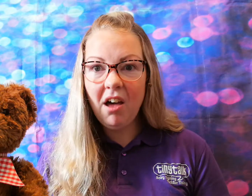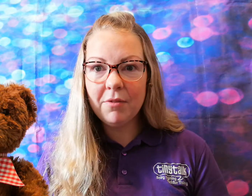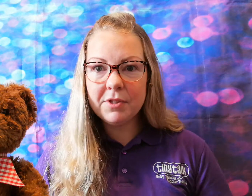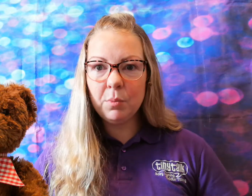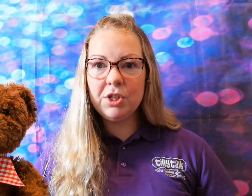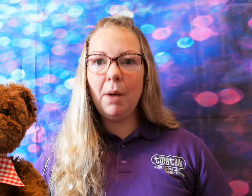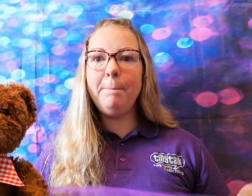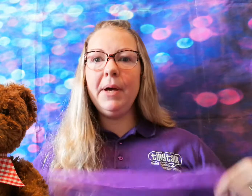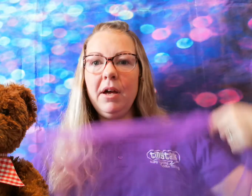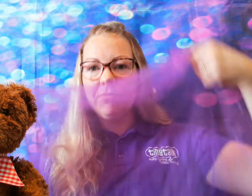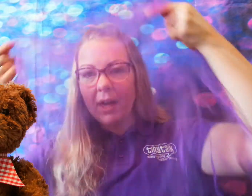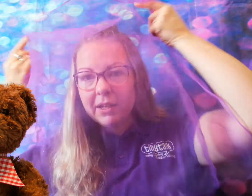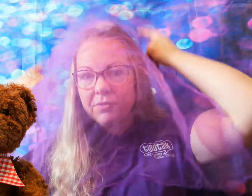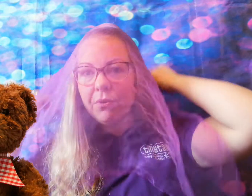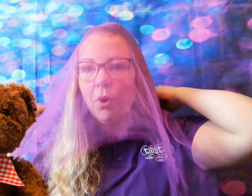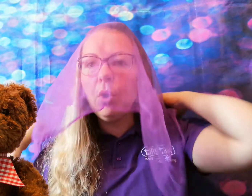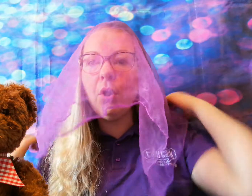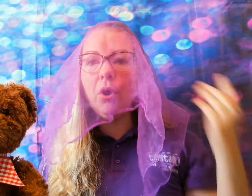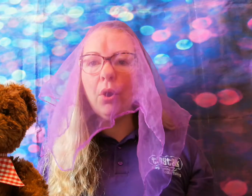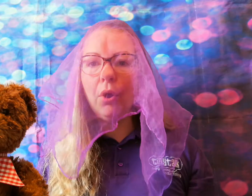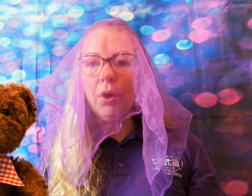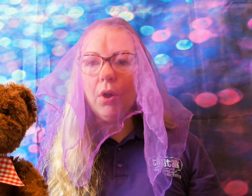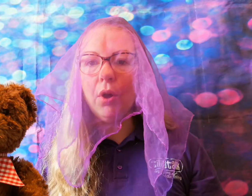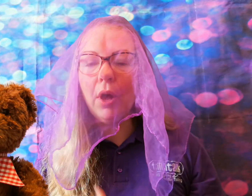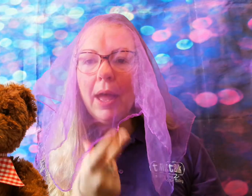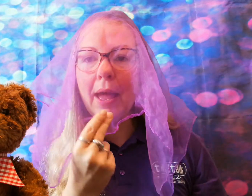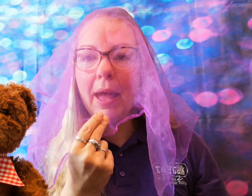Scarves, which are perfect for...